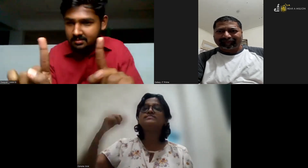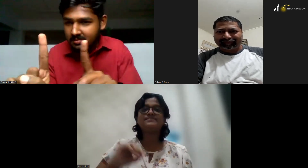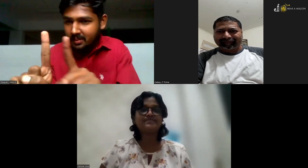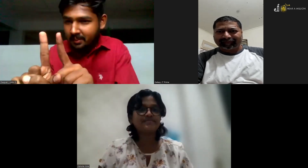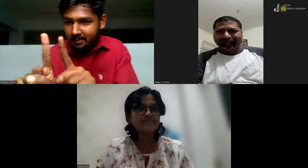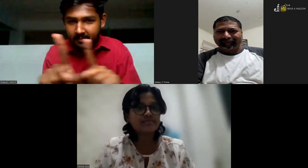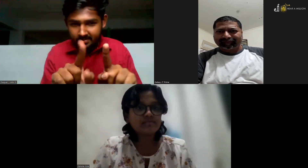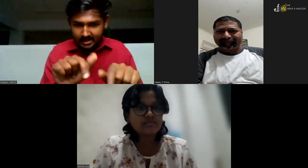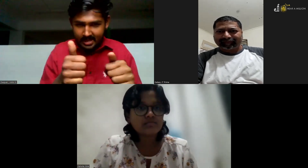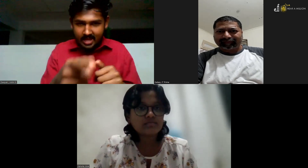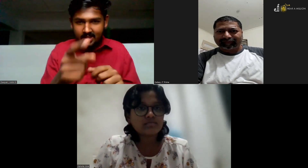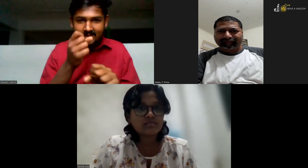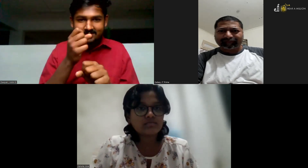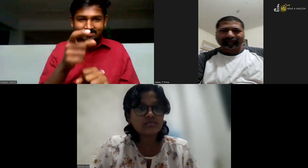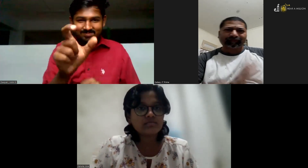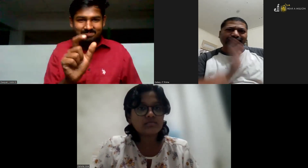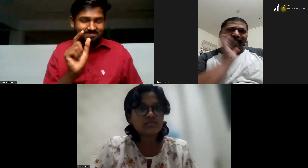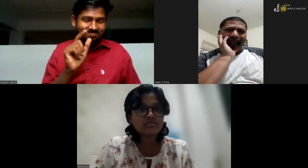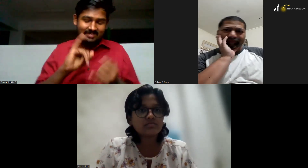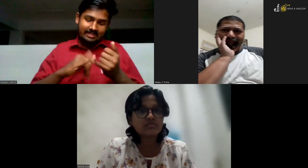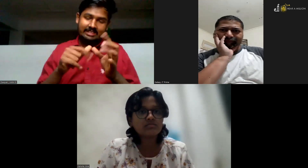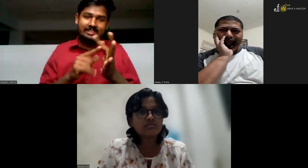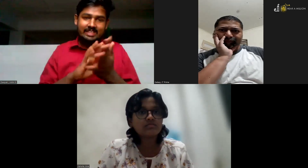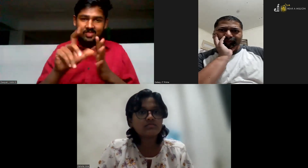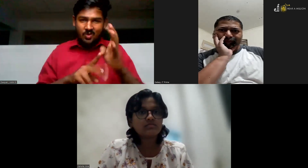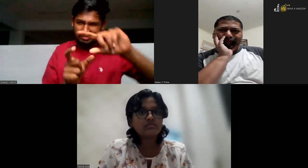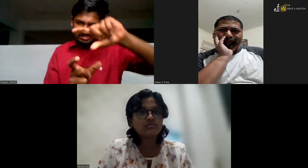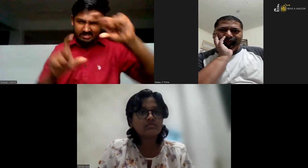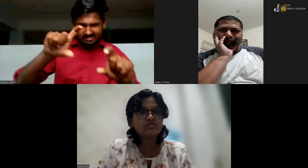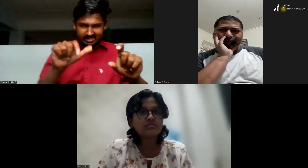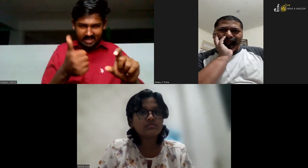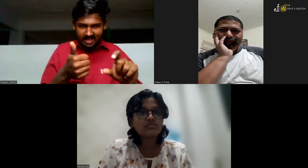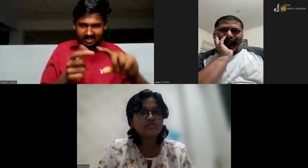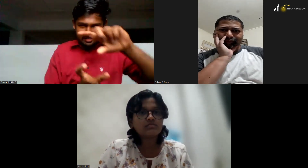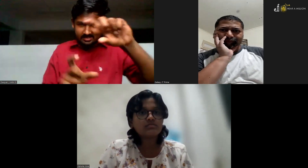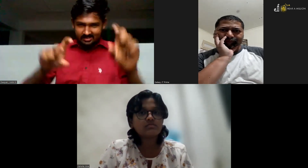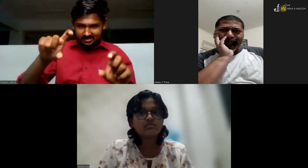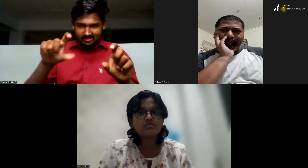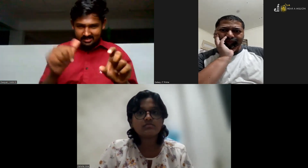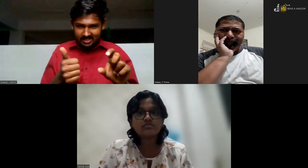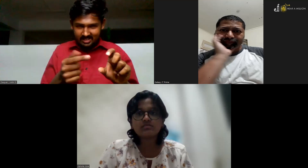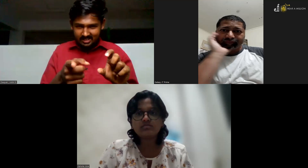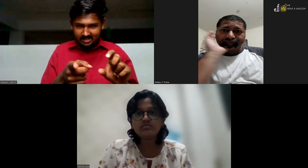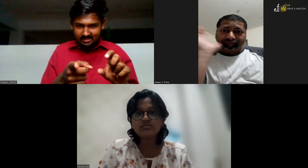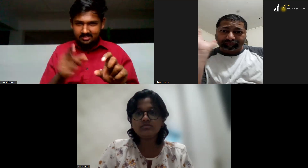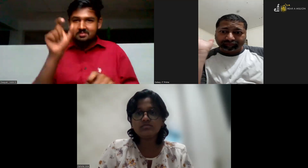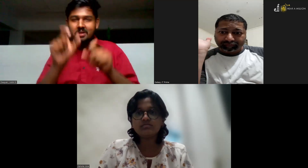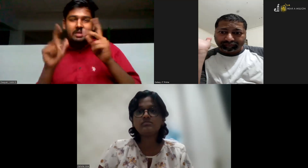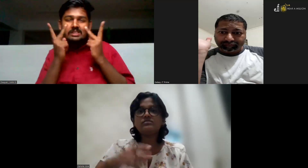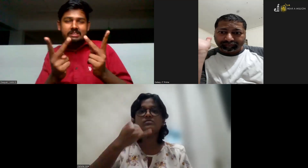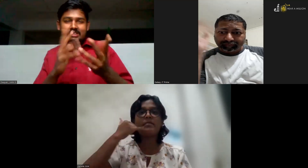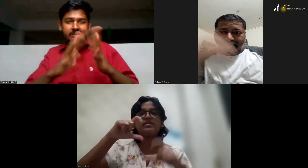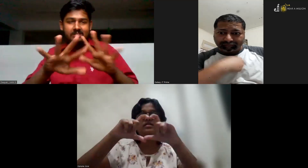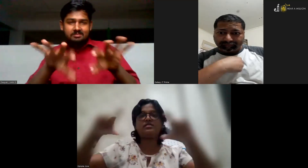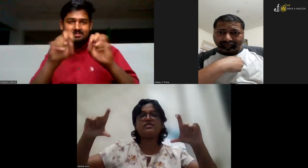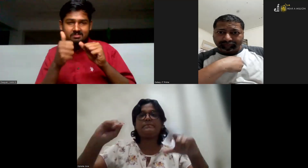When I was of, just a minute, just a minute, just a minute. Uh, could you please just put your phone